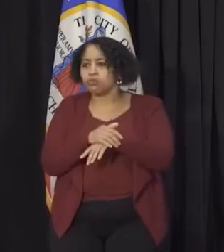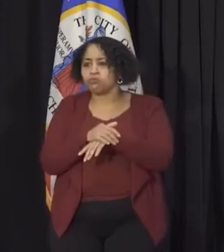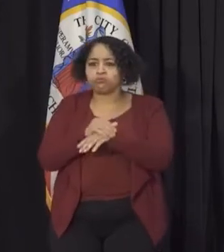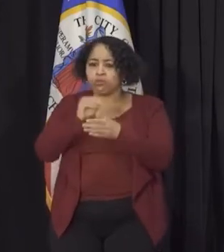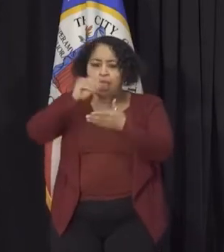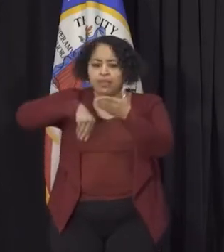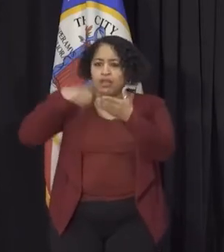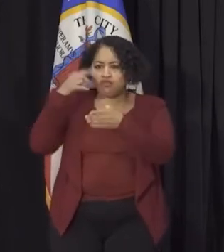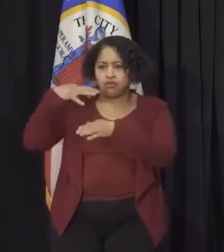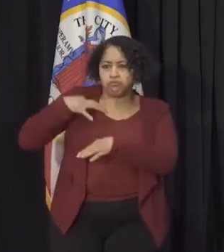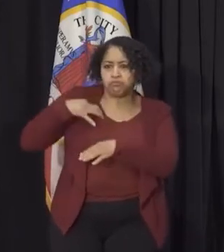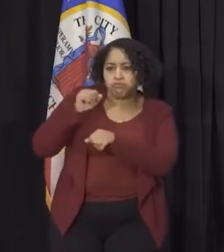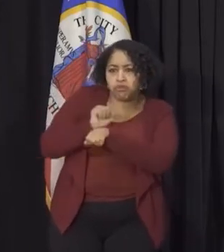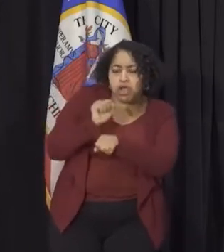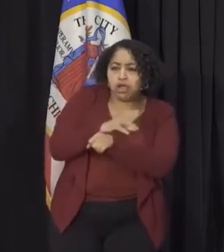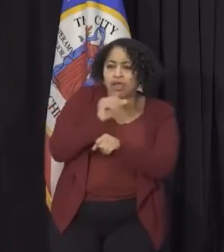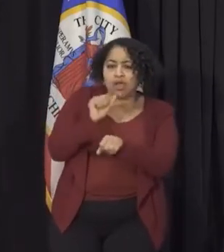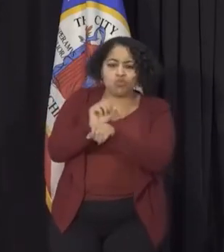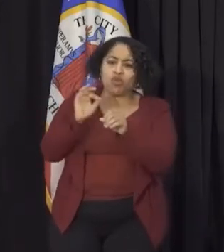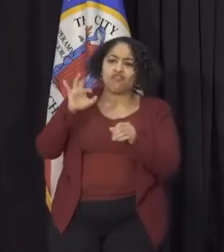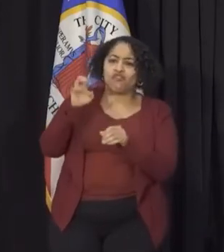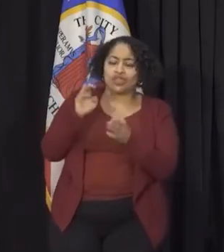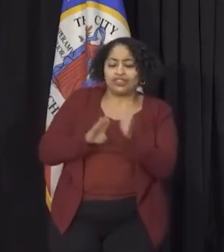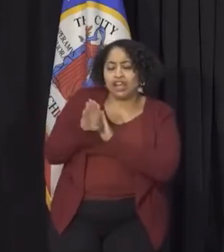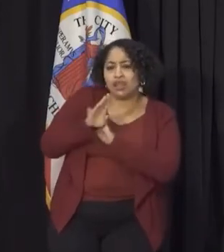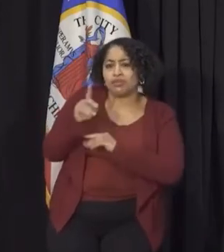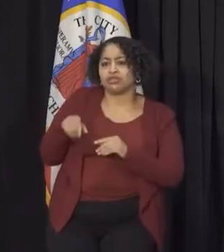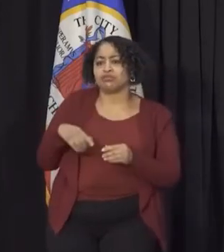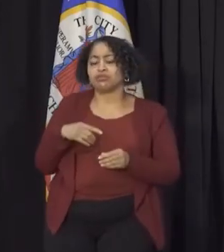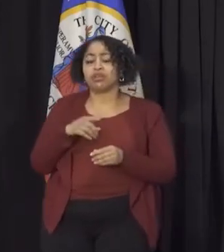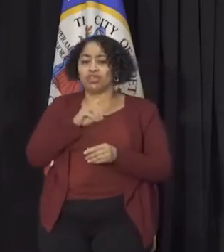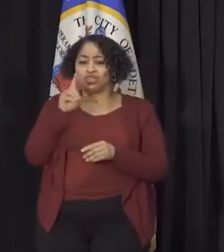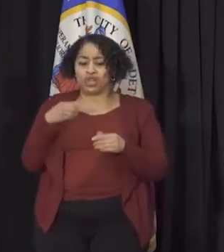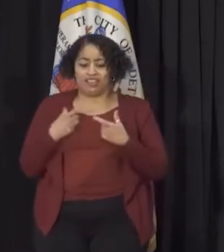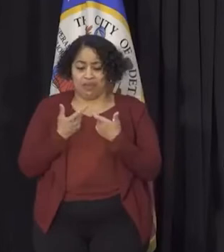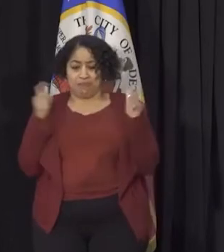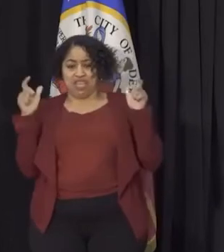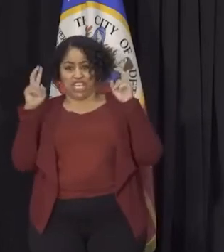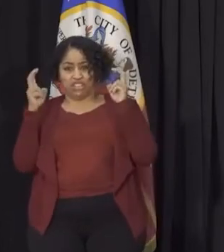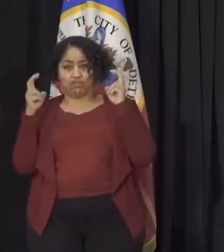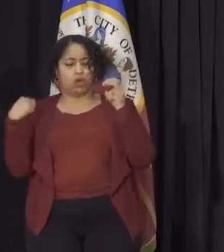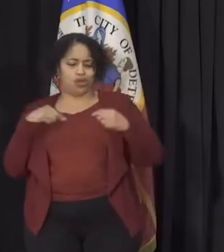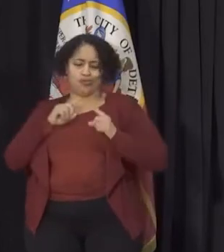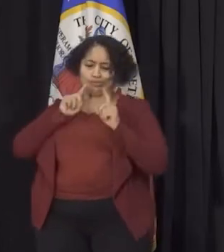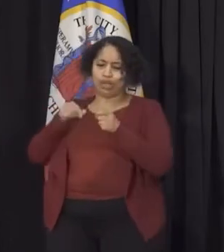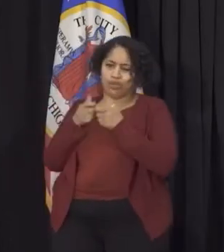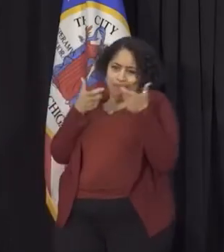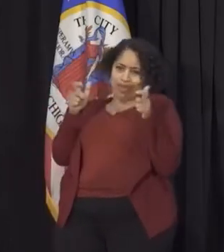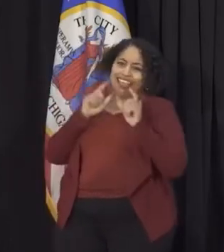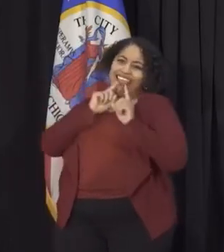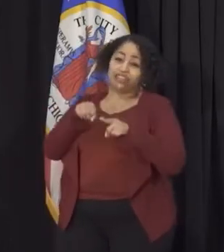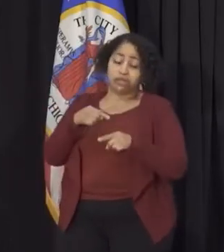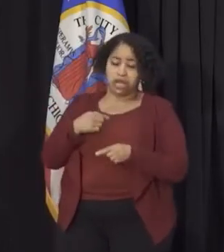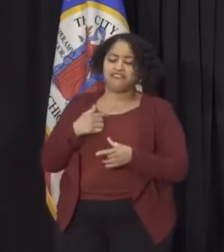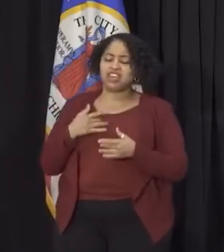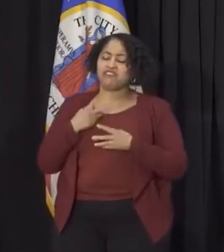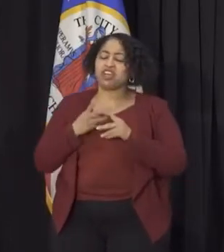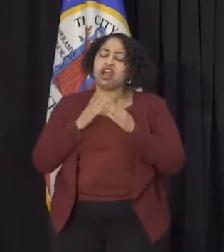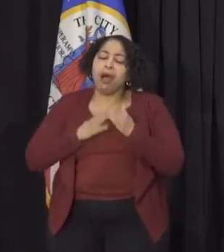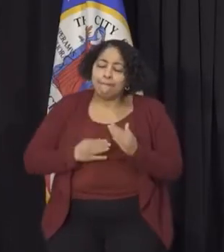development. When Detroit's forced with a big issue, we respond with a big answer. And I'm humbled by the